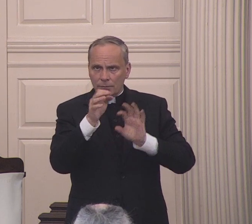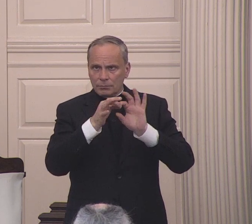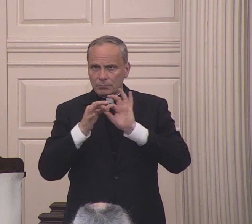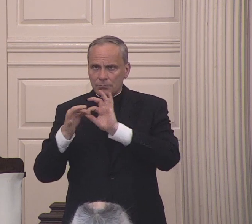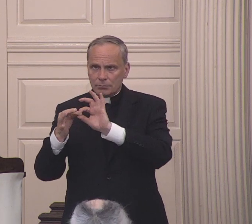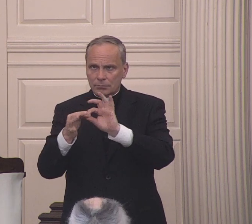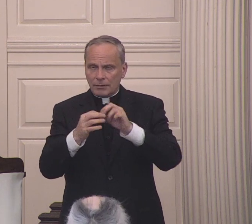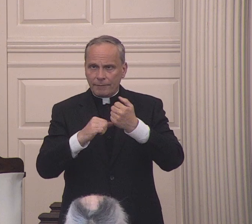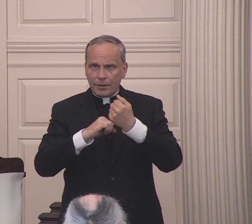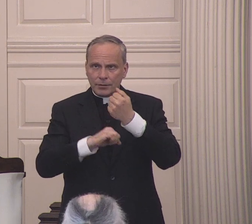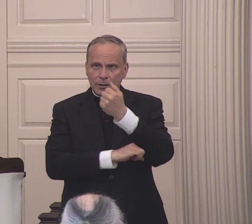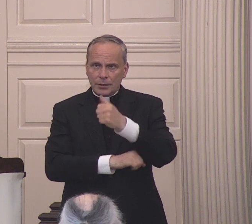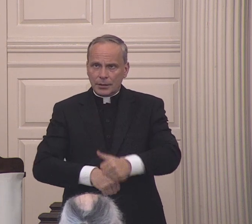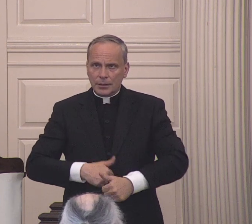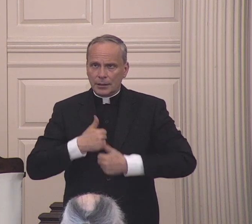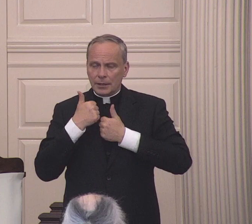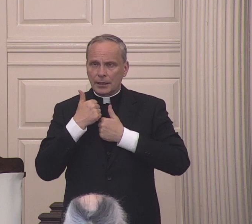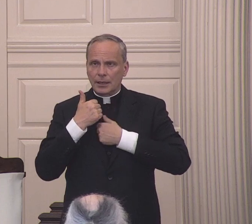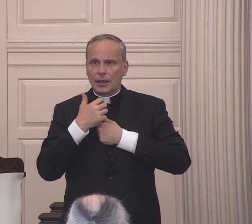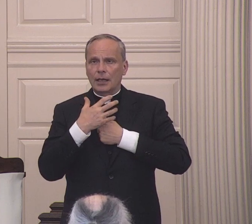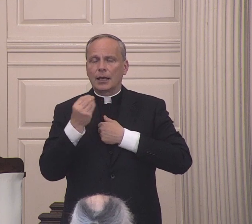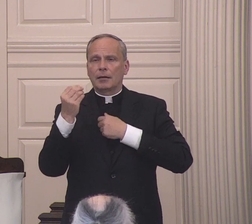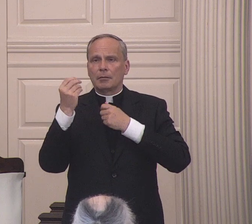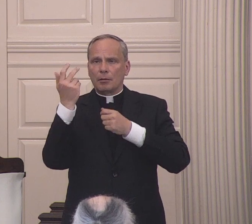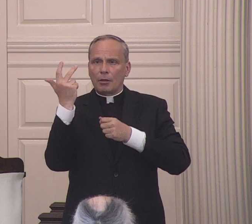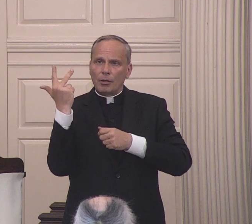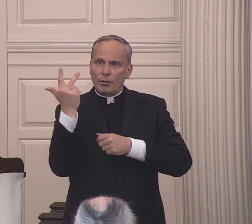and their equality in majesty.